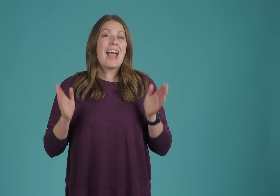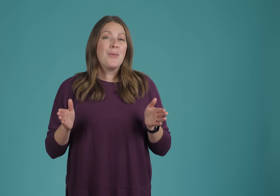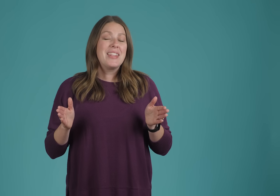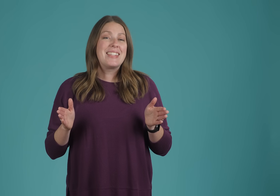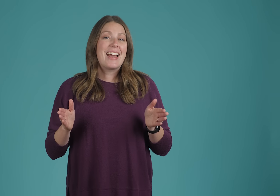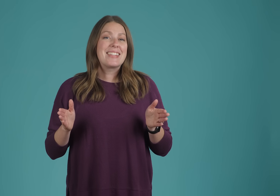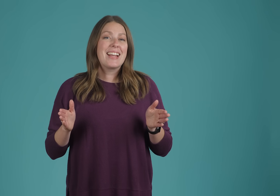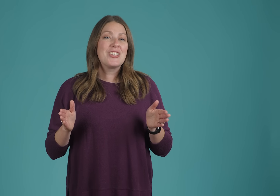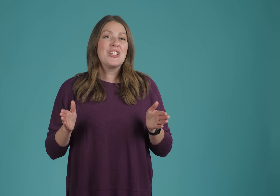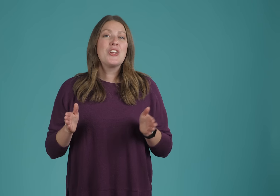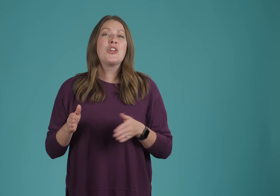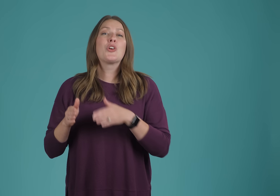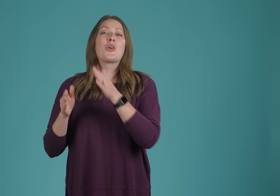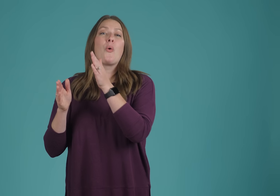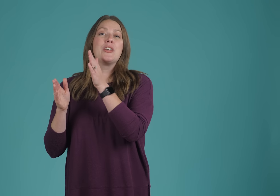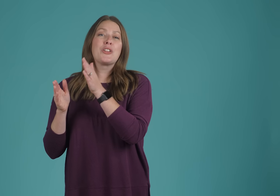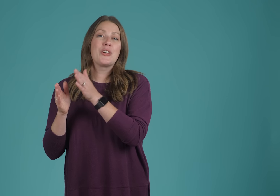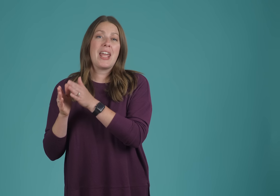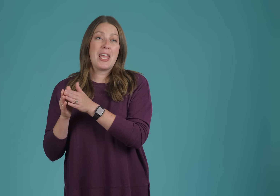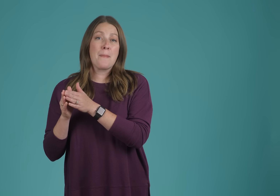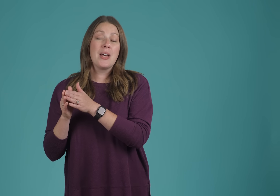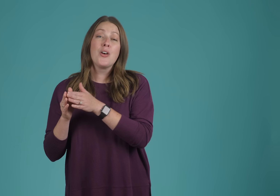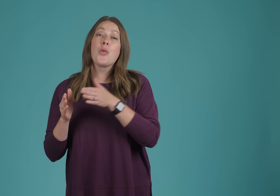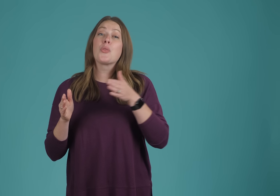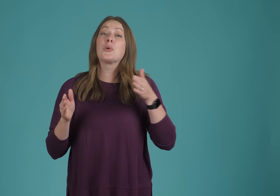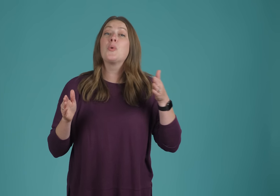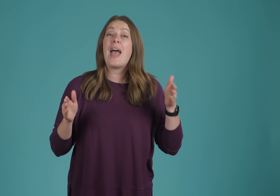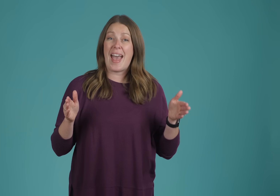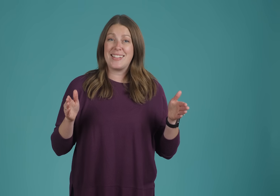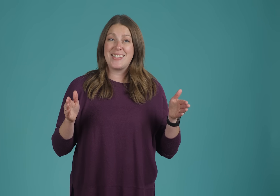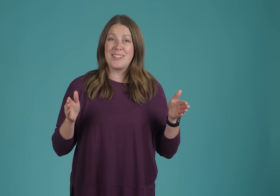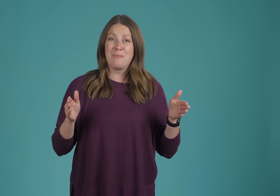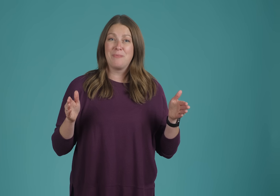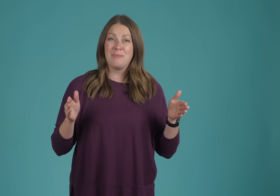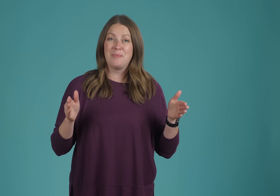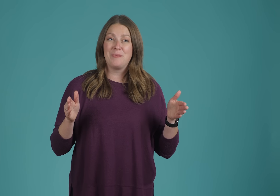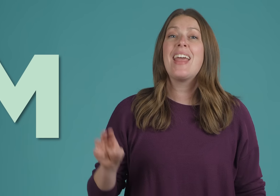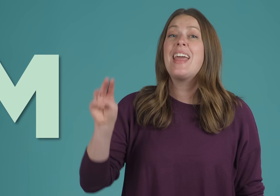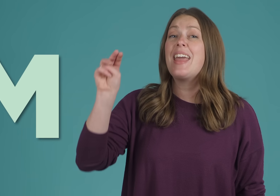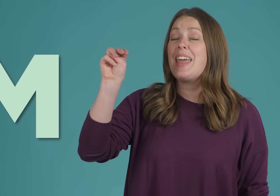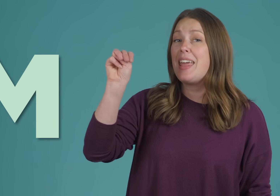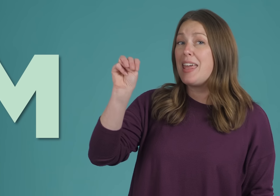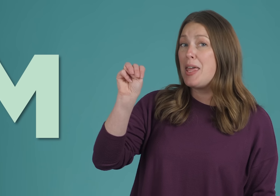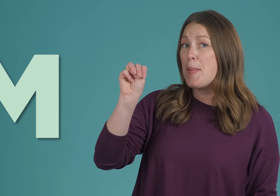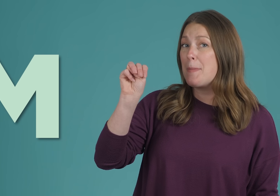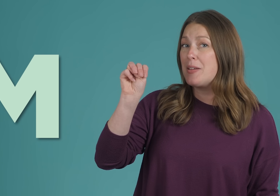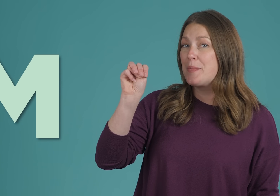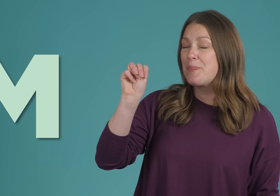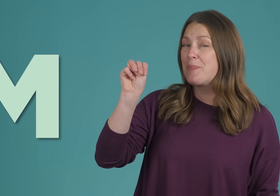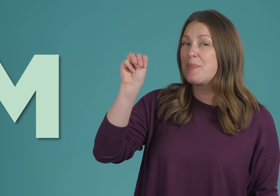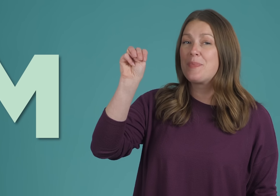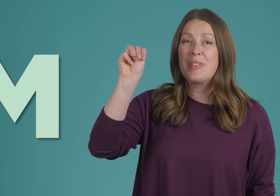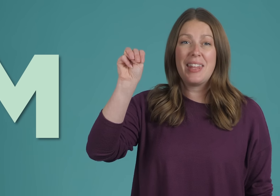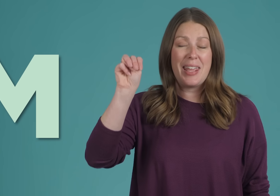Now in this next section, you're going to learn M through S. M.